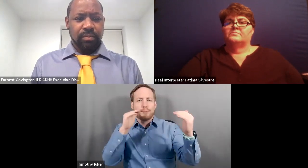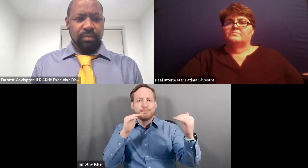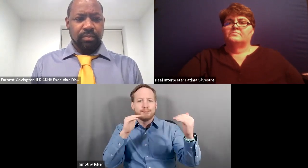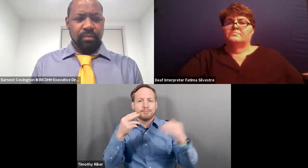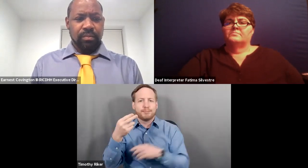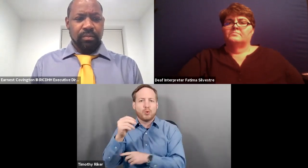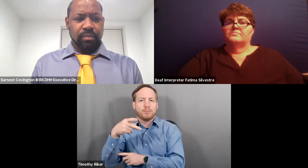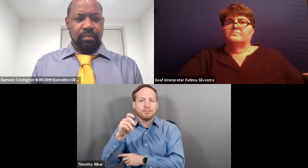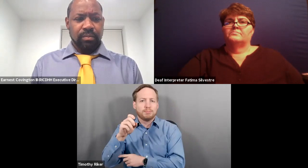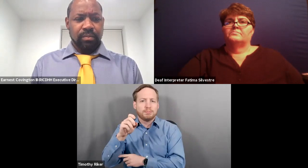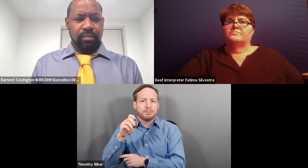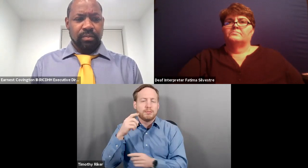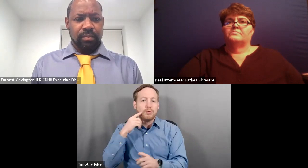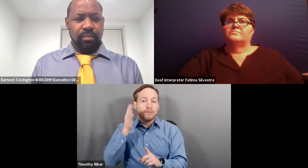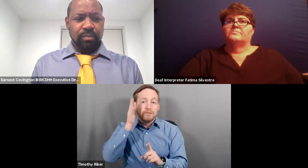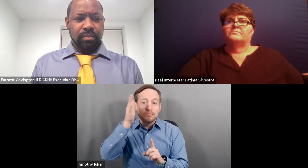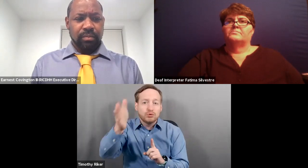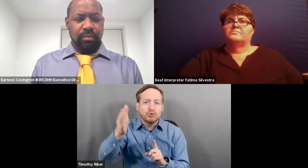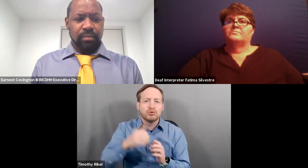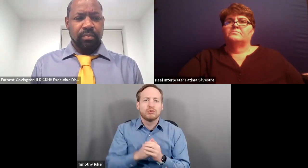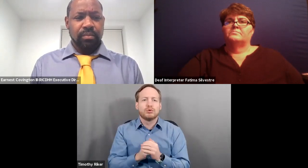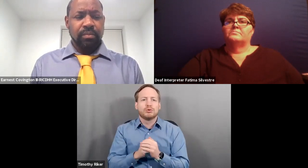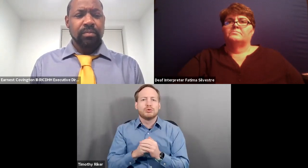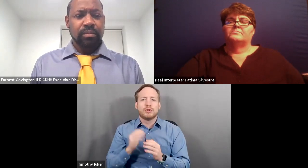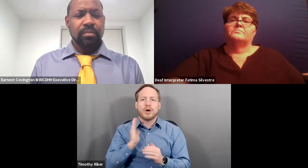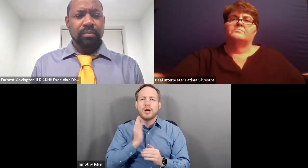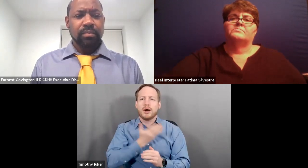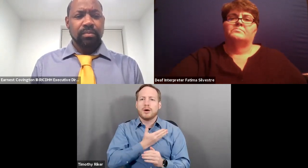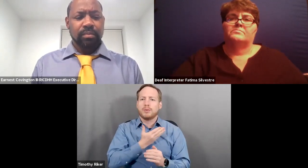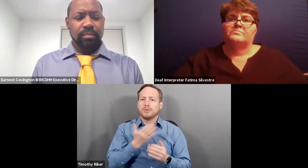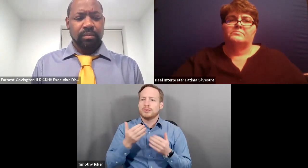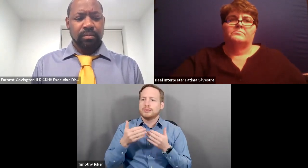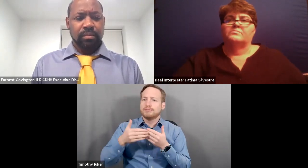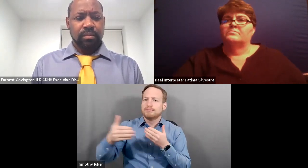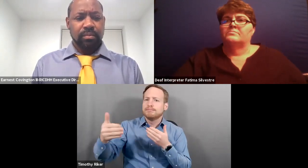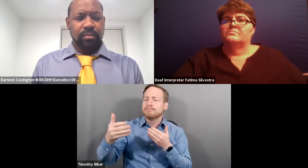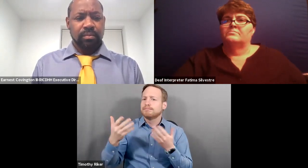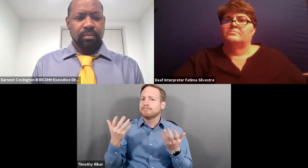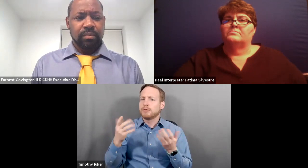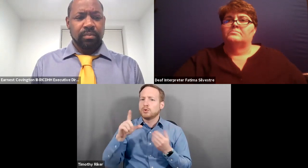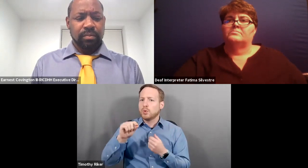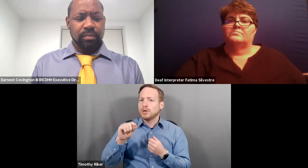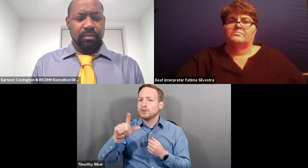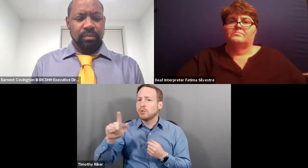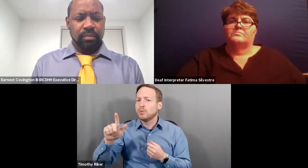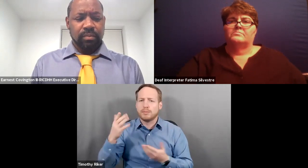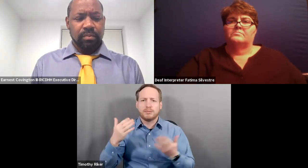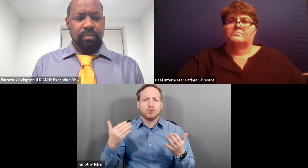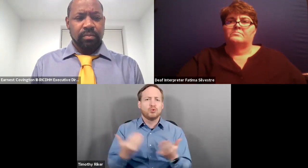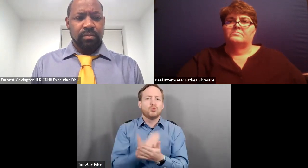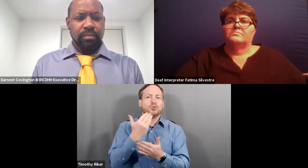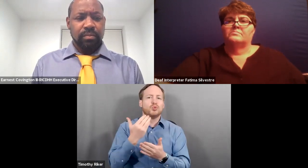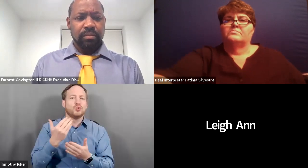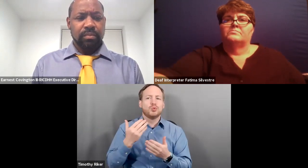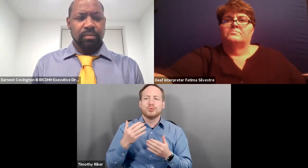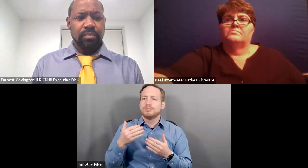important that we see what we're hoping for the future, that we can look forward and